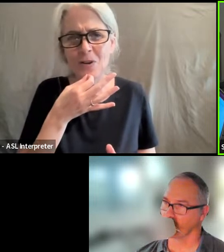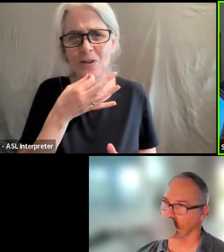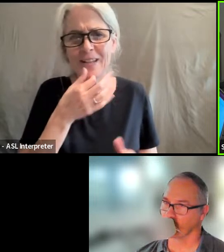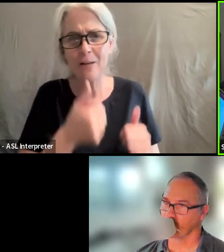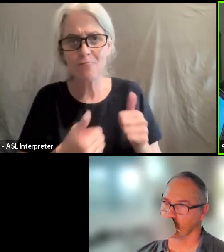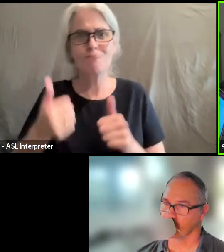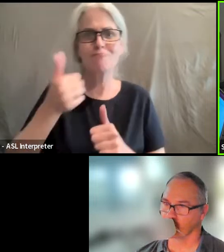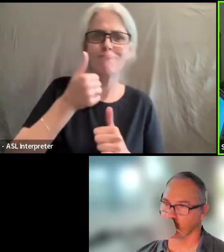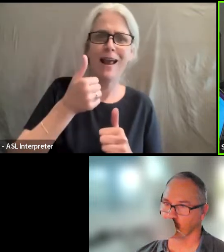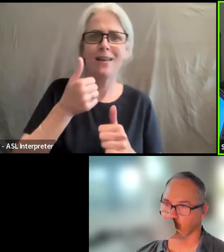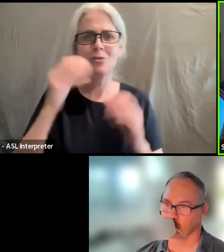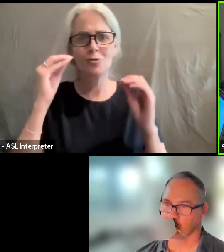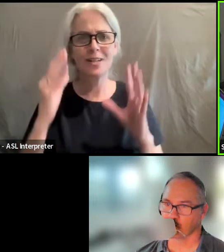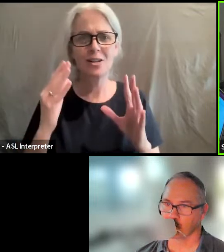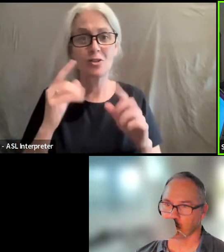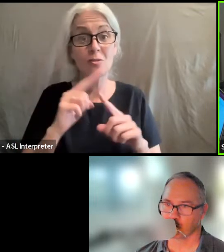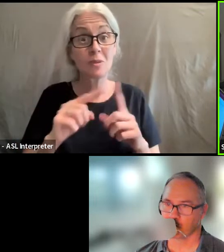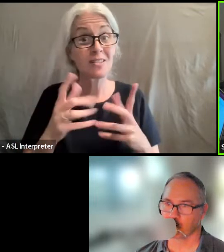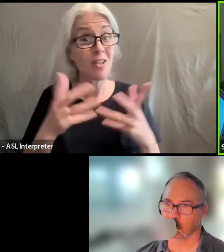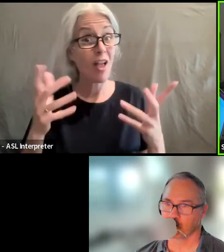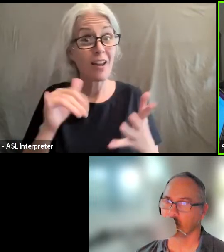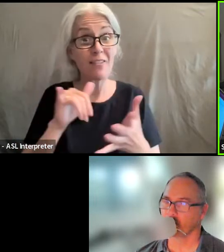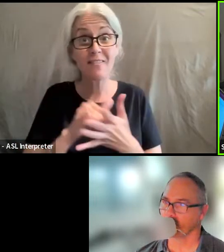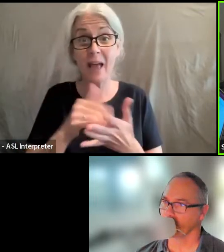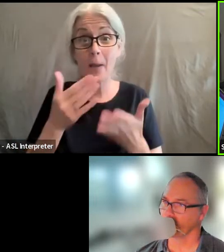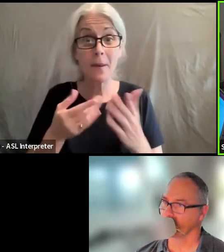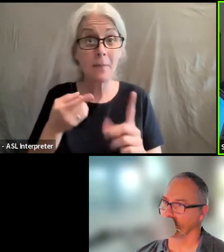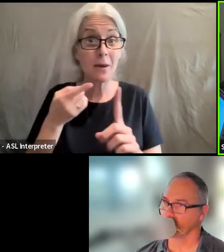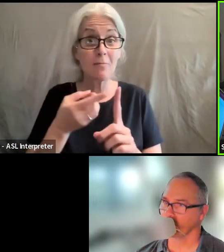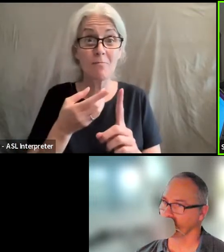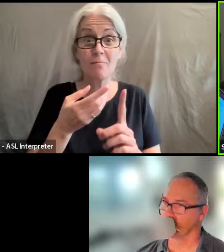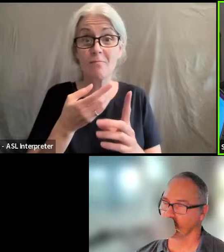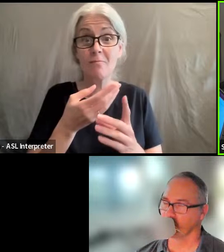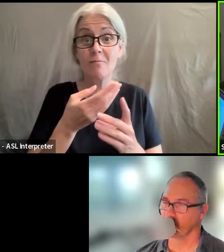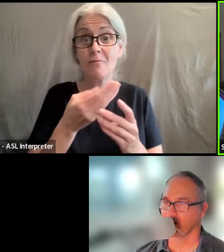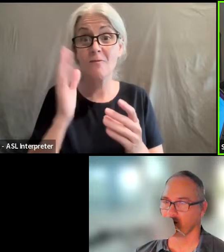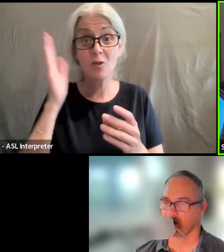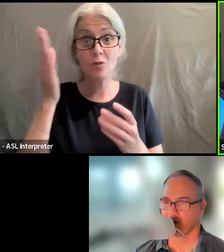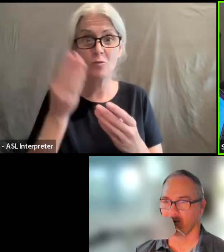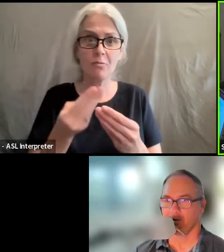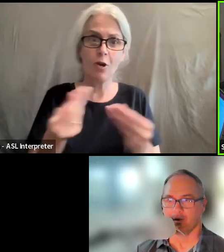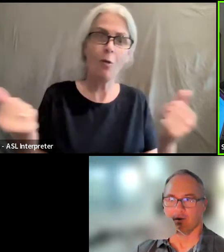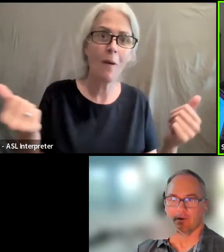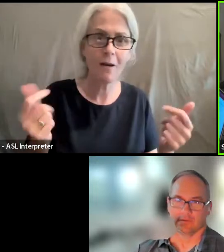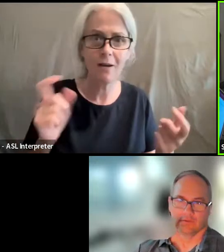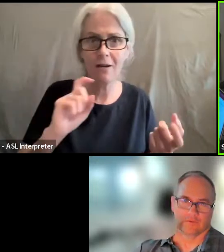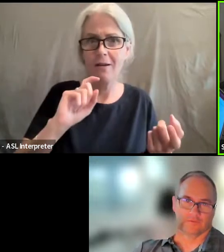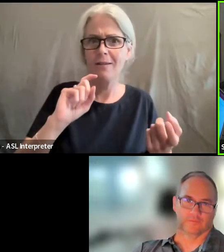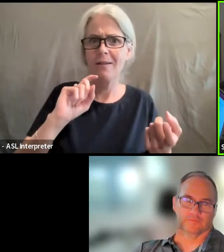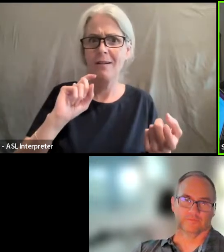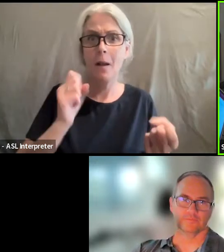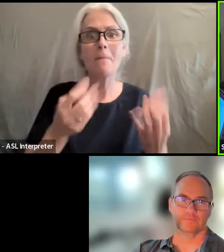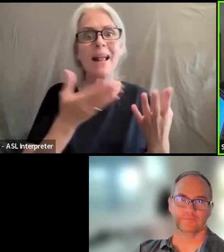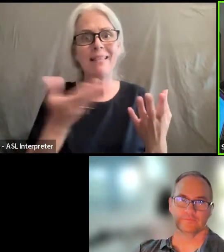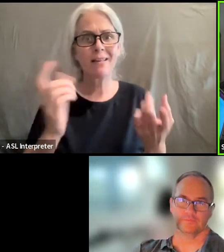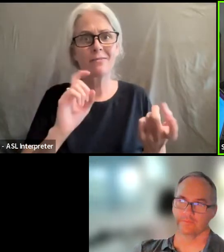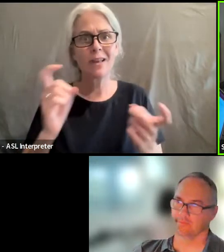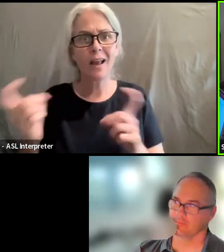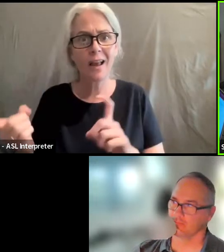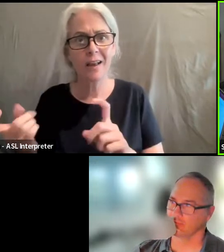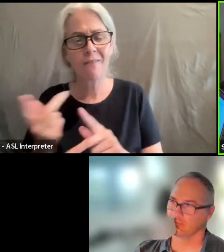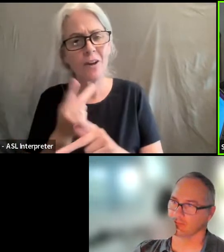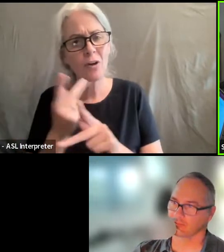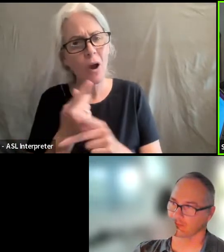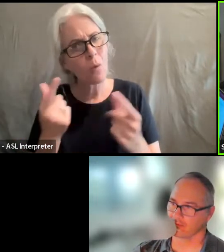teachers, because a lot of that may go away in the future. A lot of stuff will be changed as we figure out what